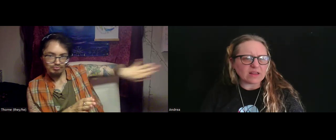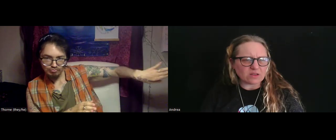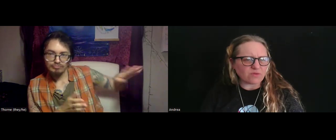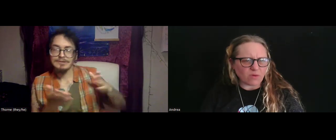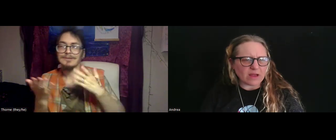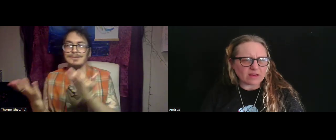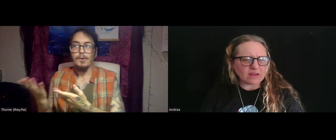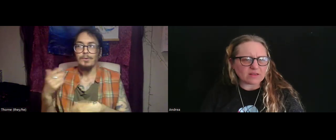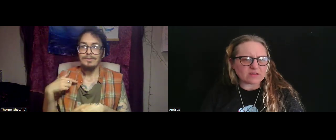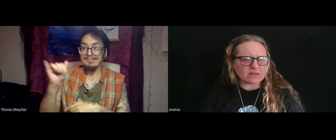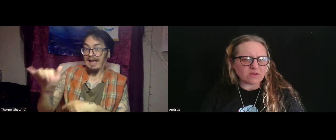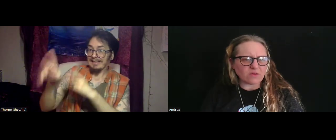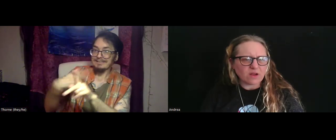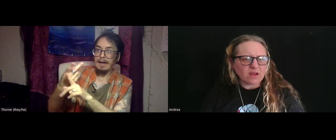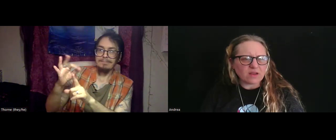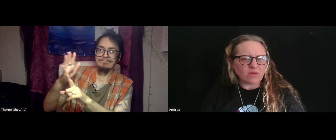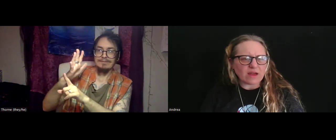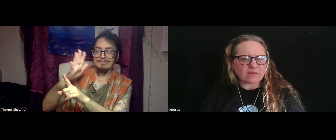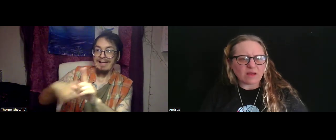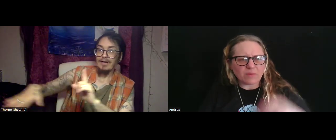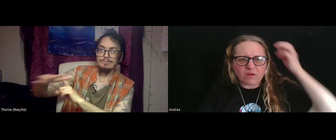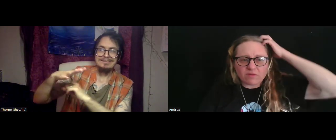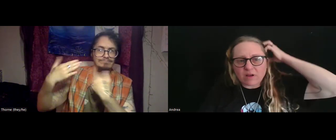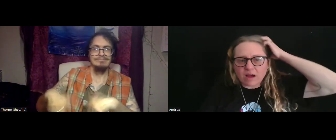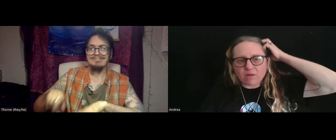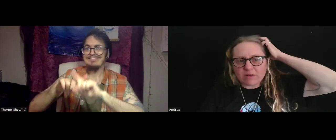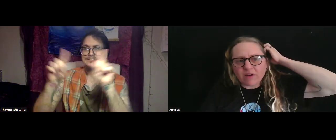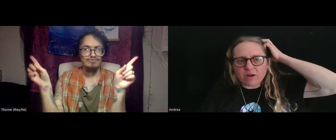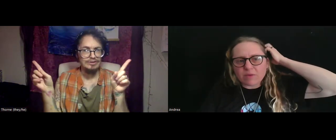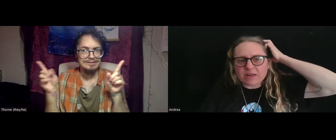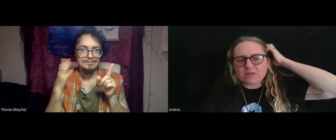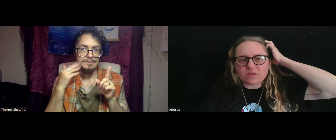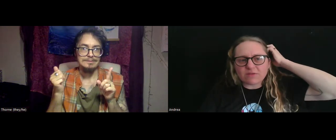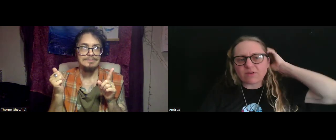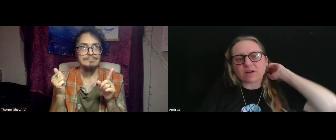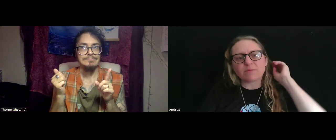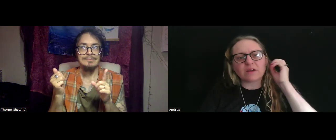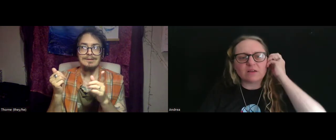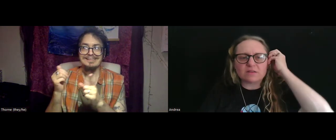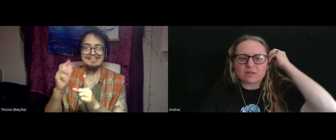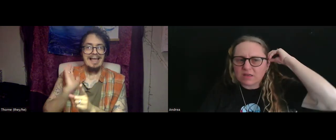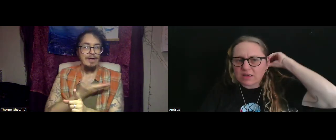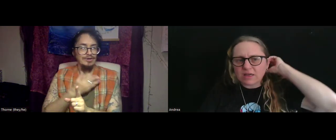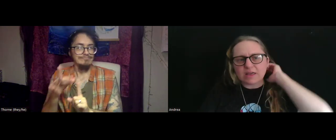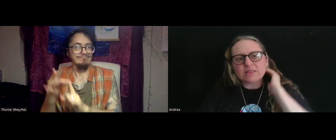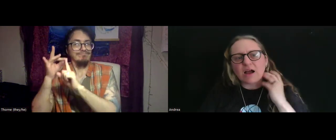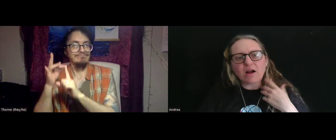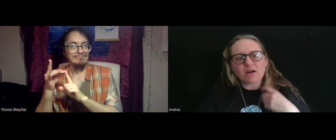English format. It's so that type of environment is so different because it's our